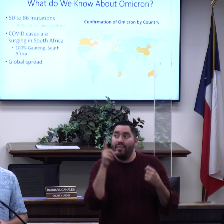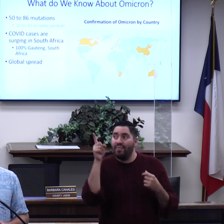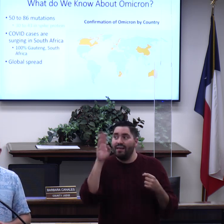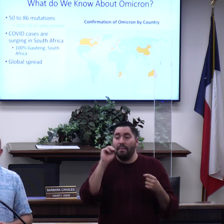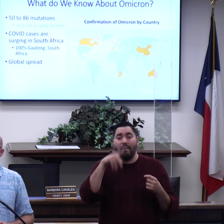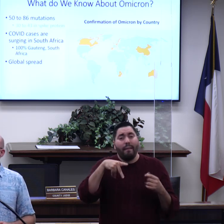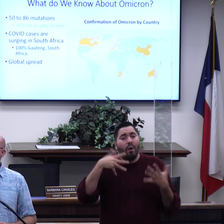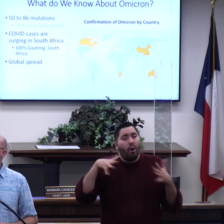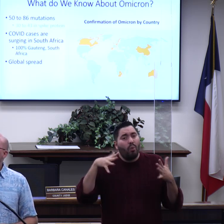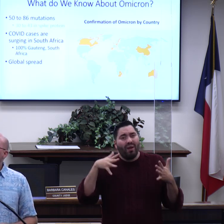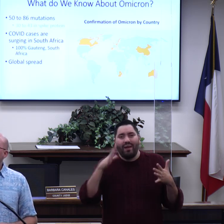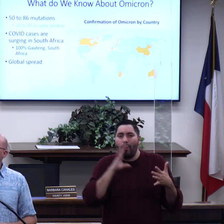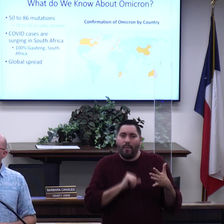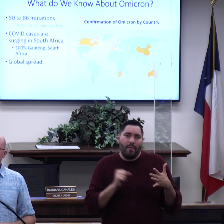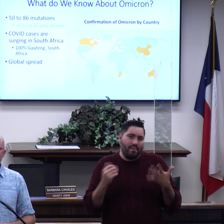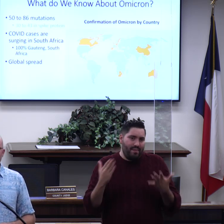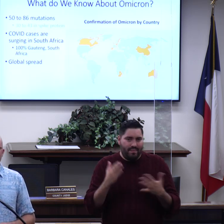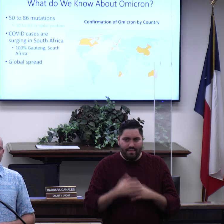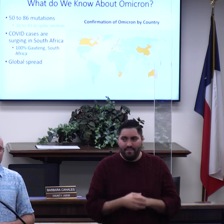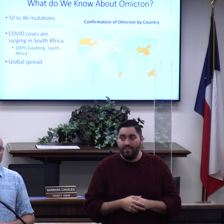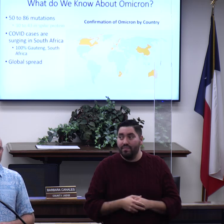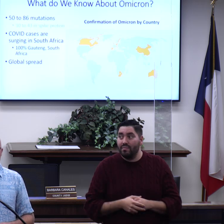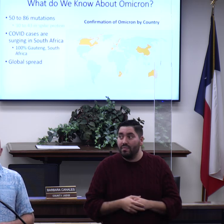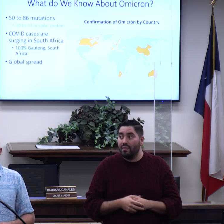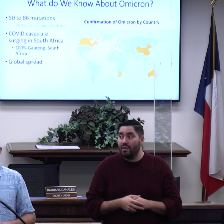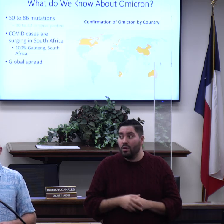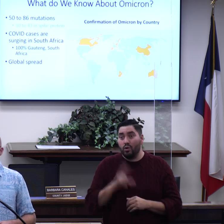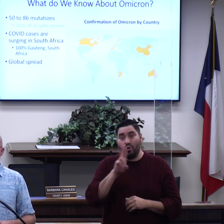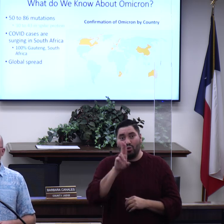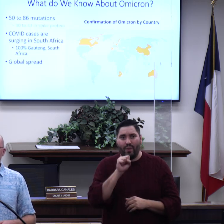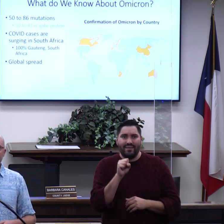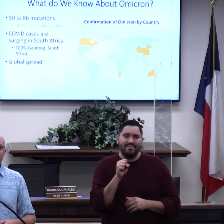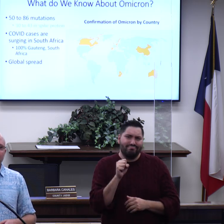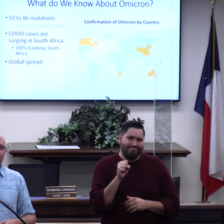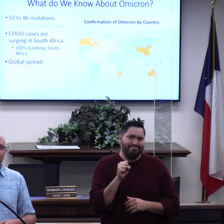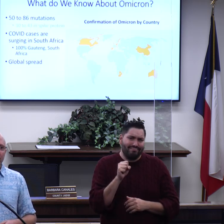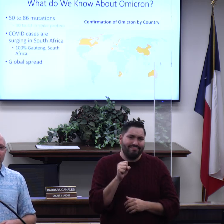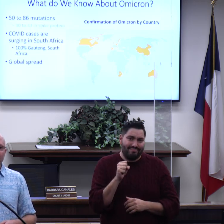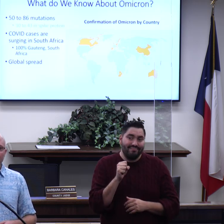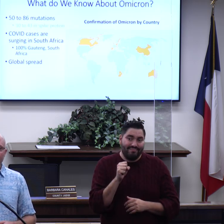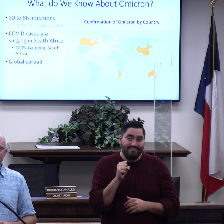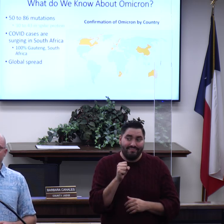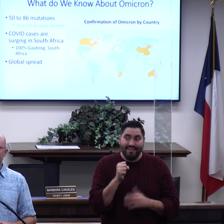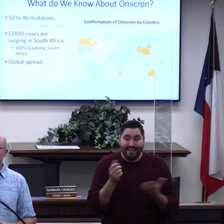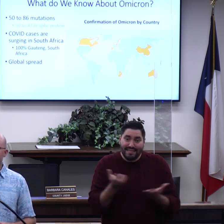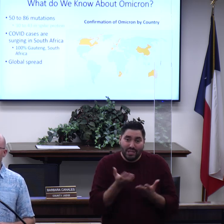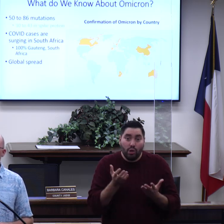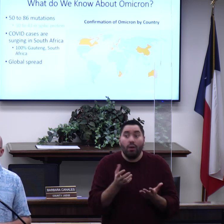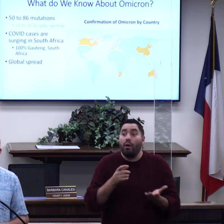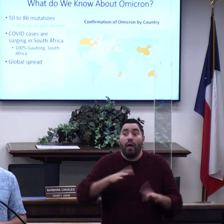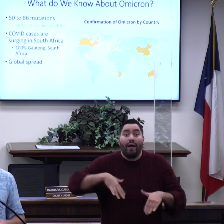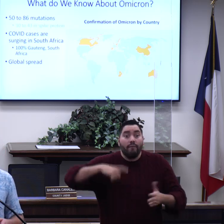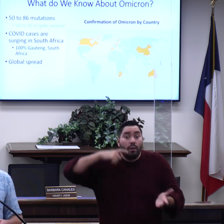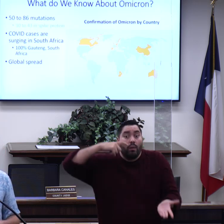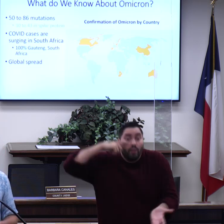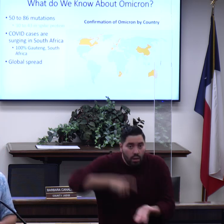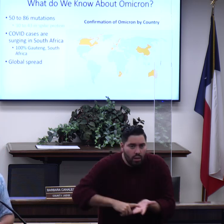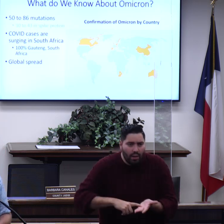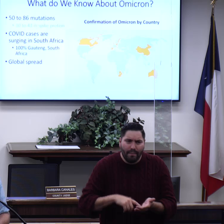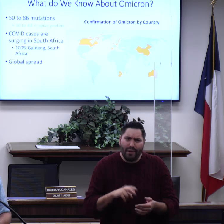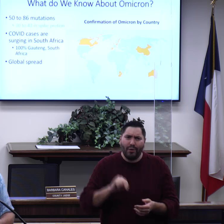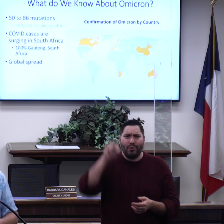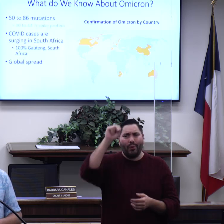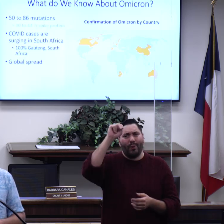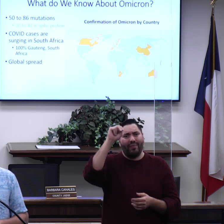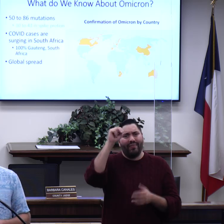probably already outdated. Is it in the United States? Yes, it's guaranteed to be here, even though there hasn't been a sequence yet. It's in North America,